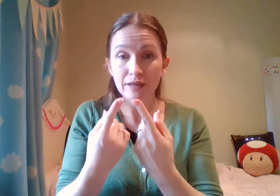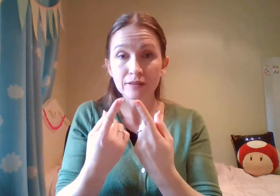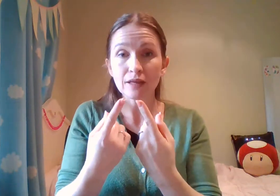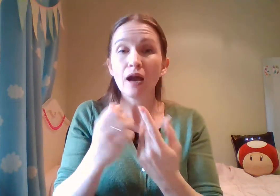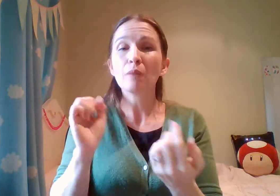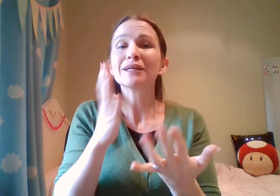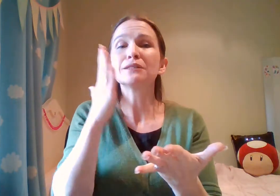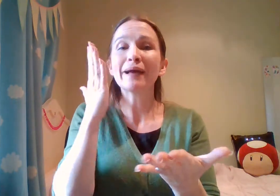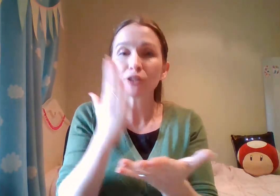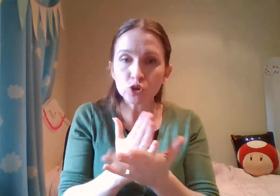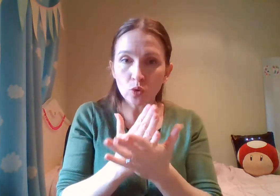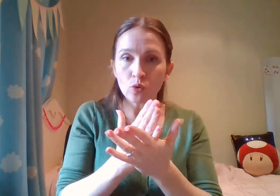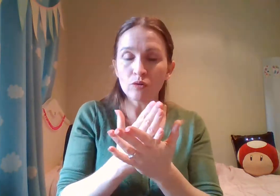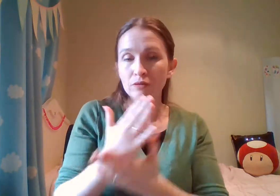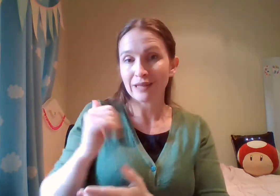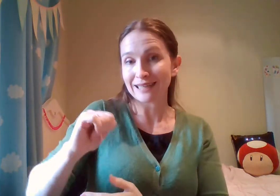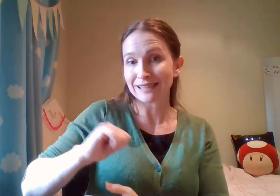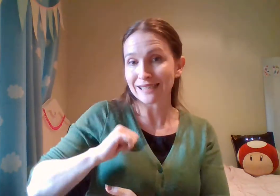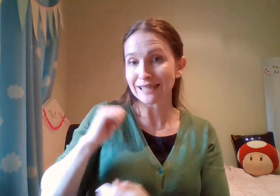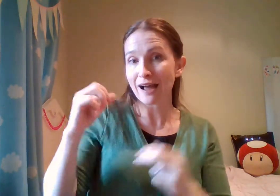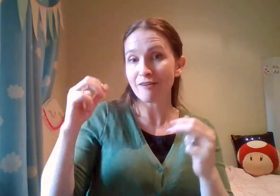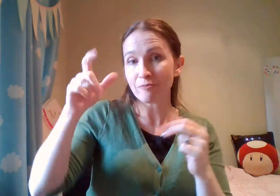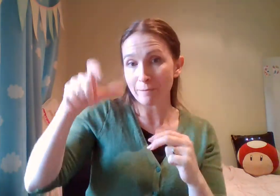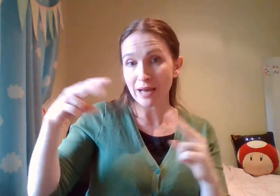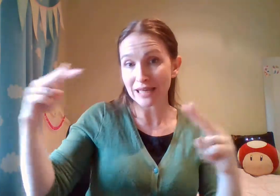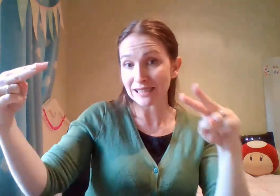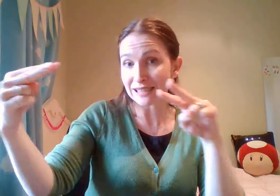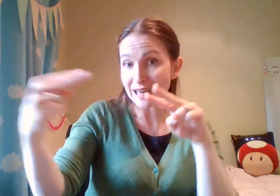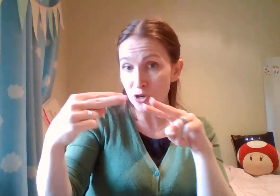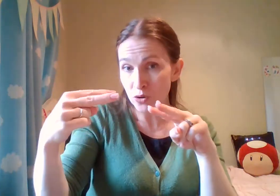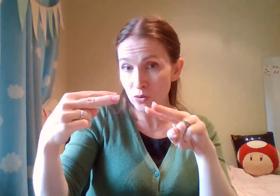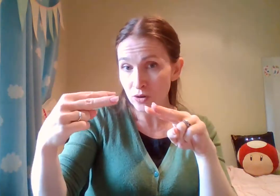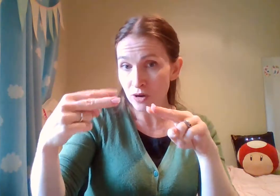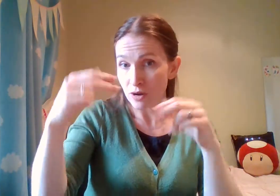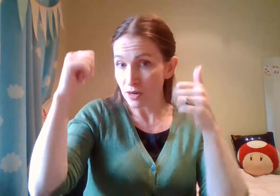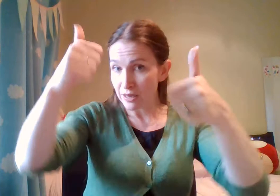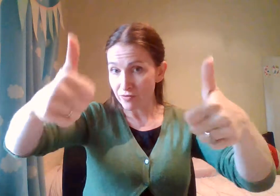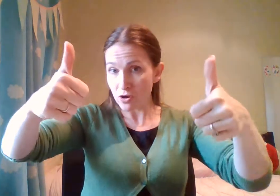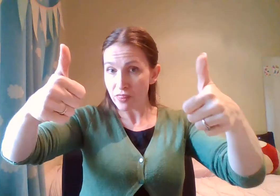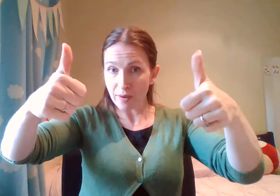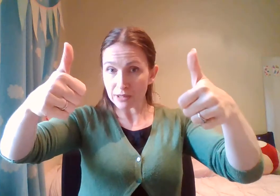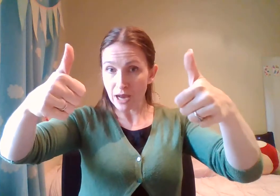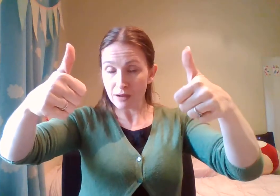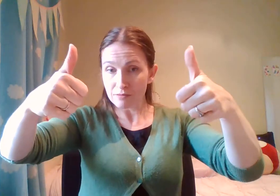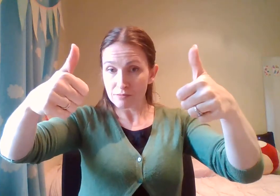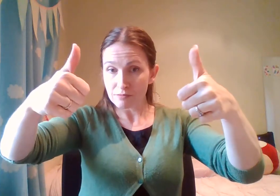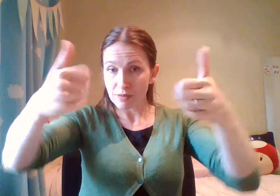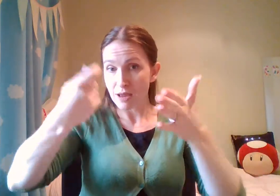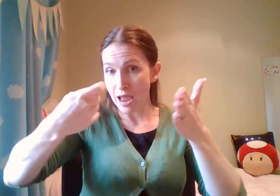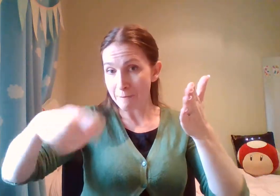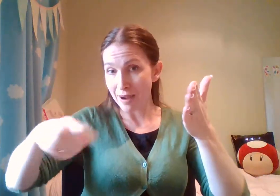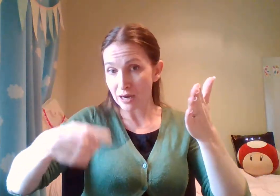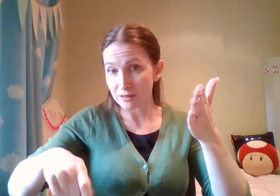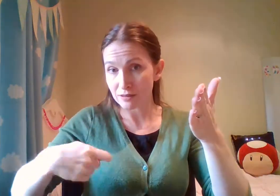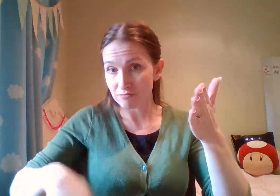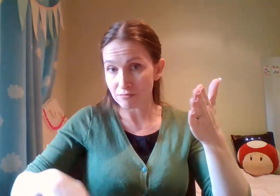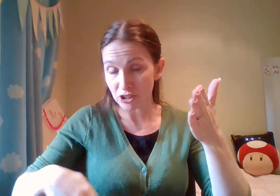things, please make sure that a staff member has seen you, given you a thumbs up, and marked the child